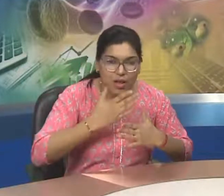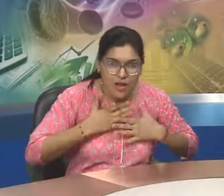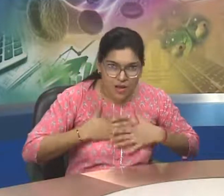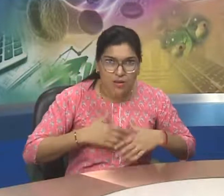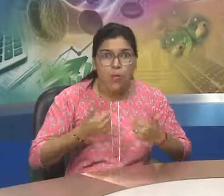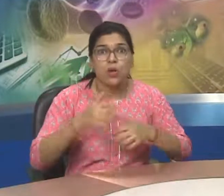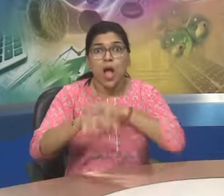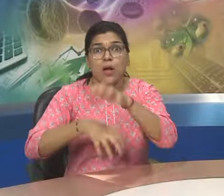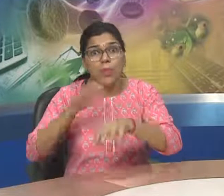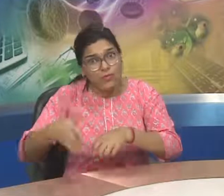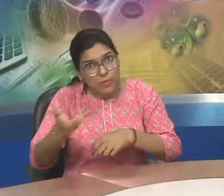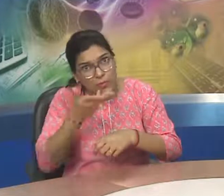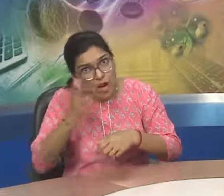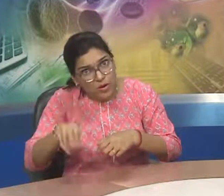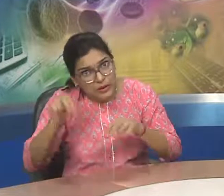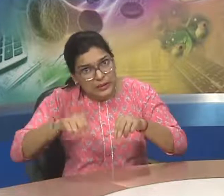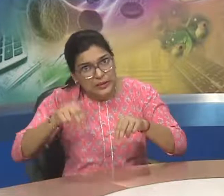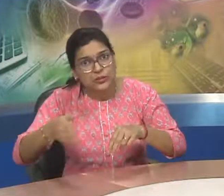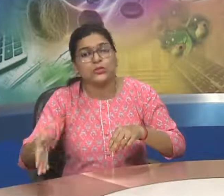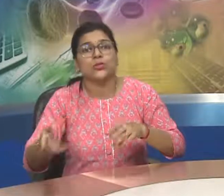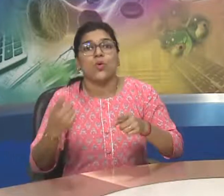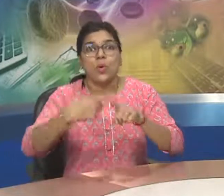essential for living beings.